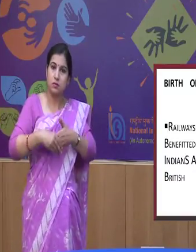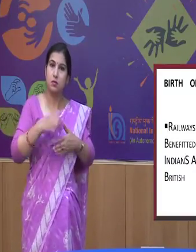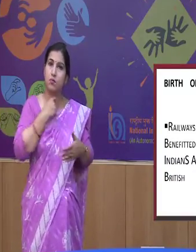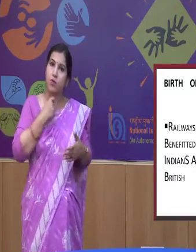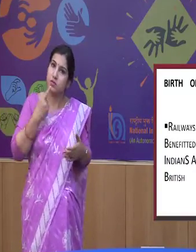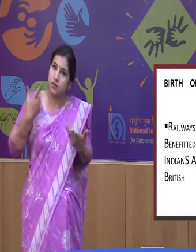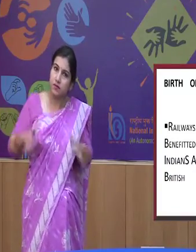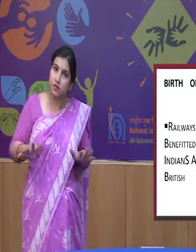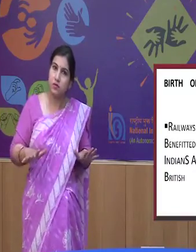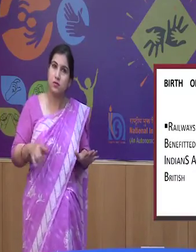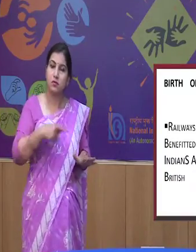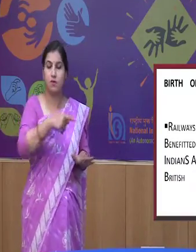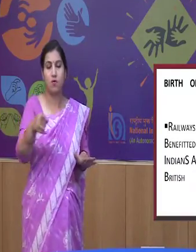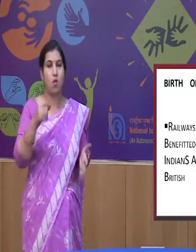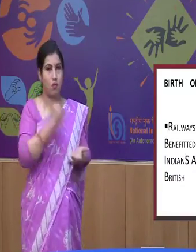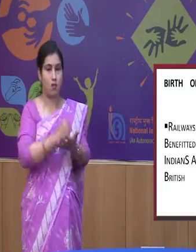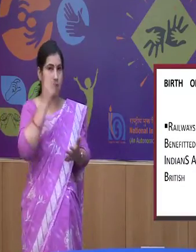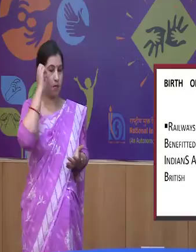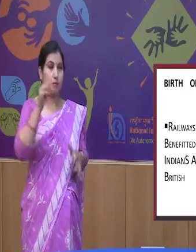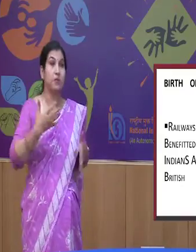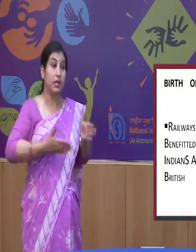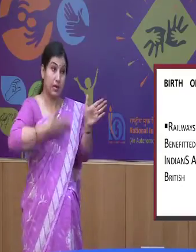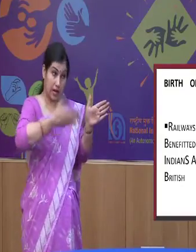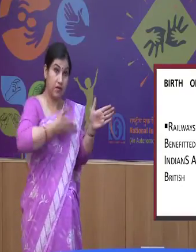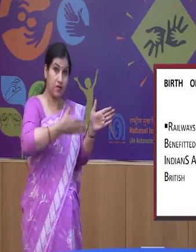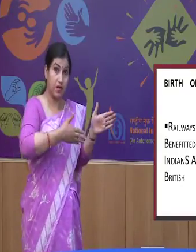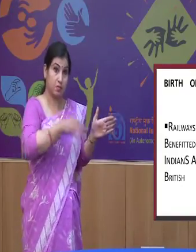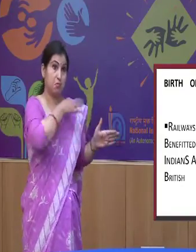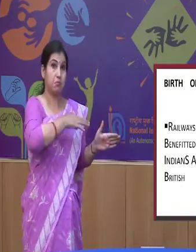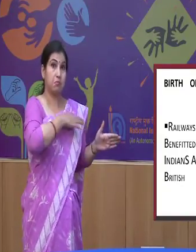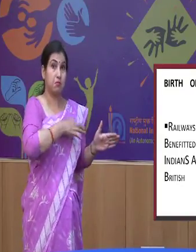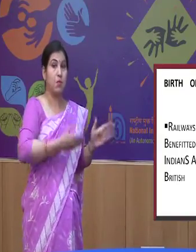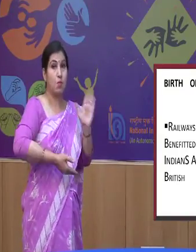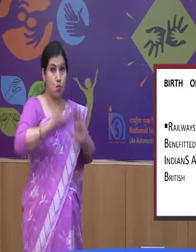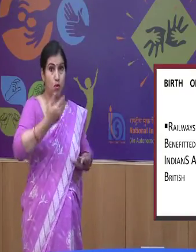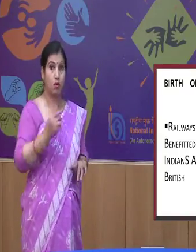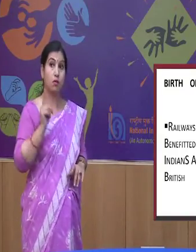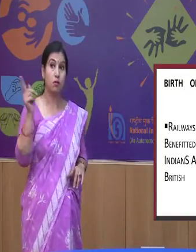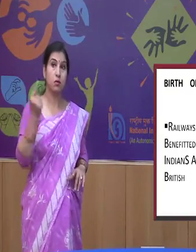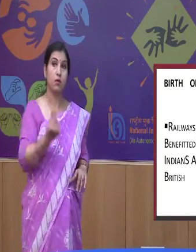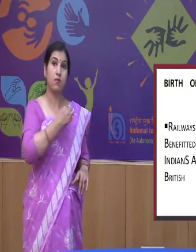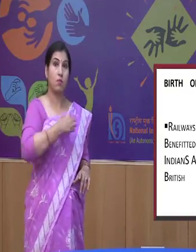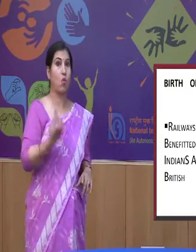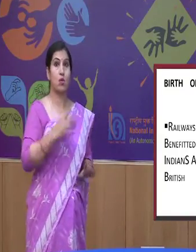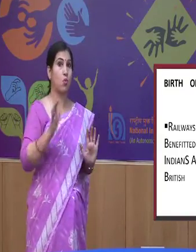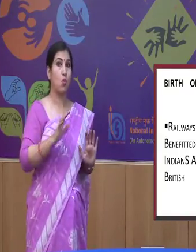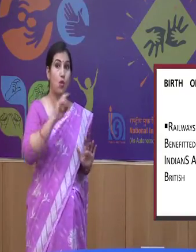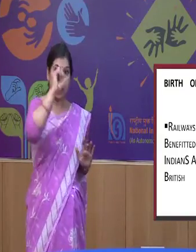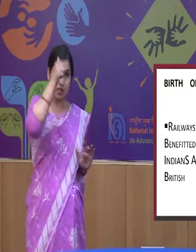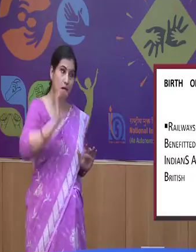However, we should not forget that the railway did not prove beneficial for the British only, but even